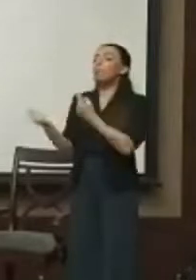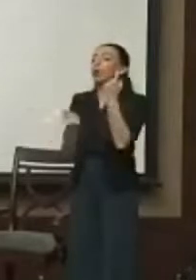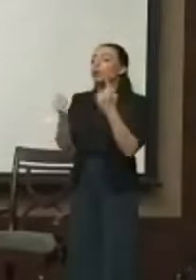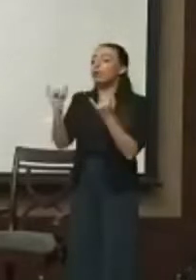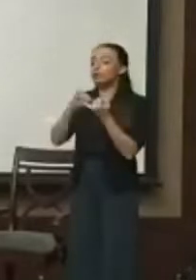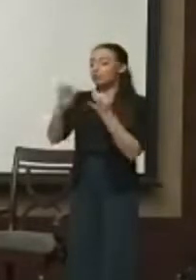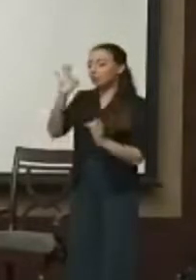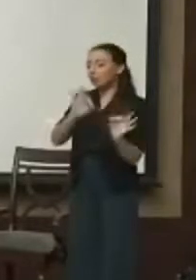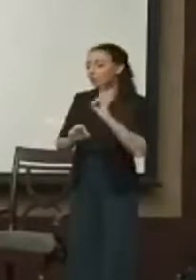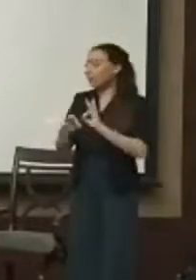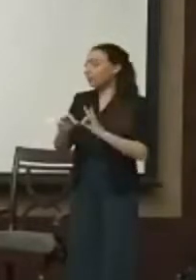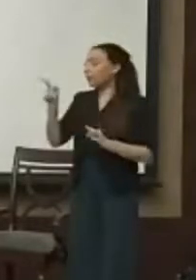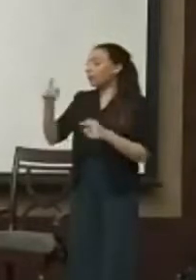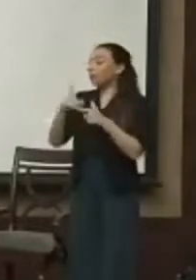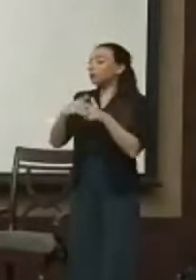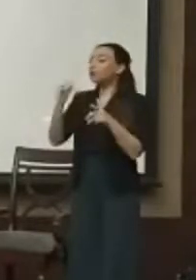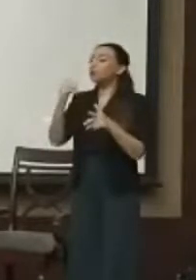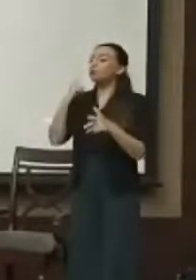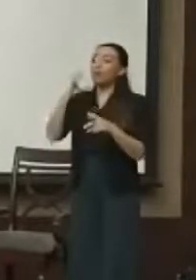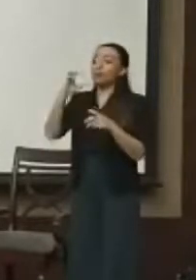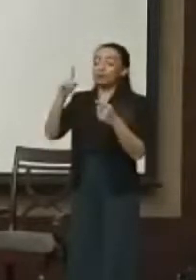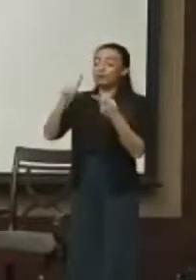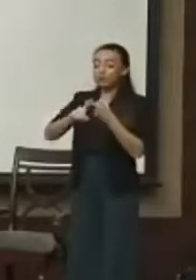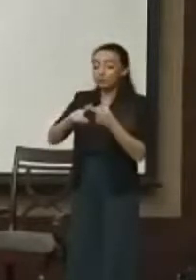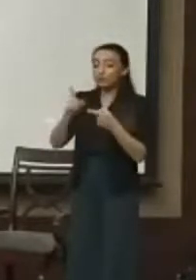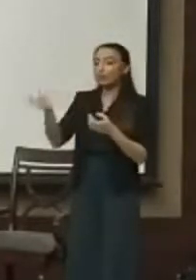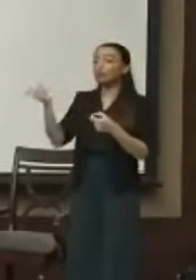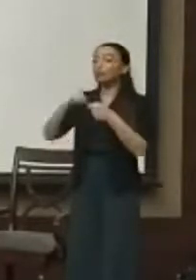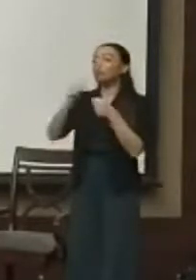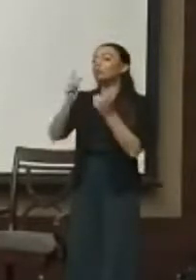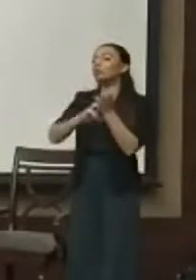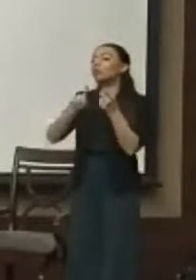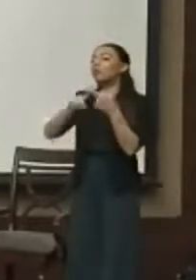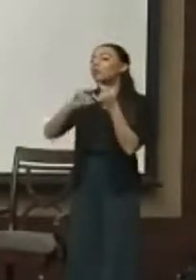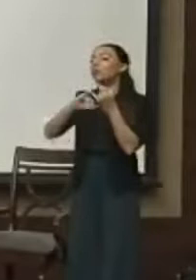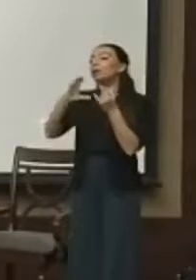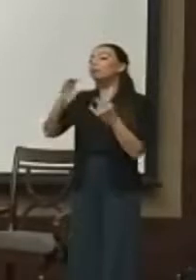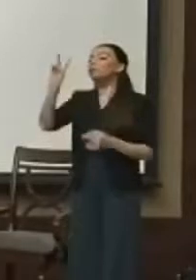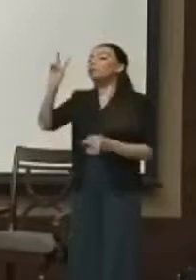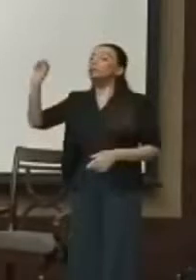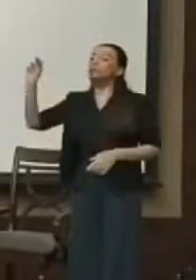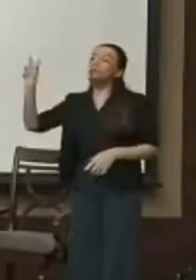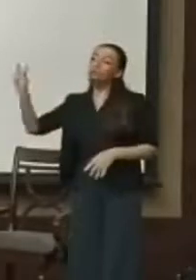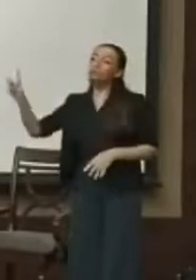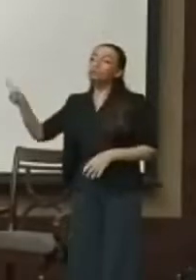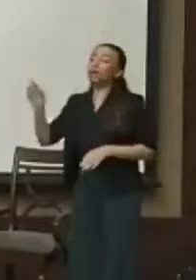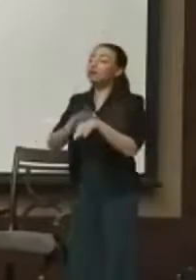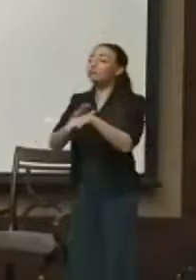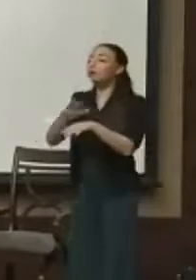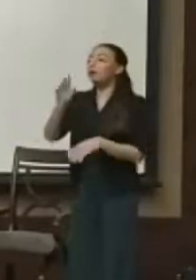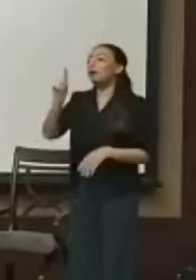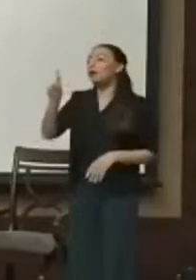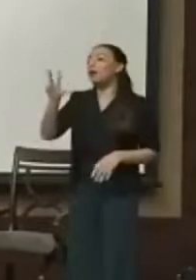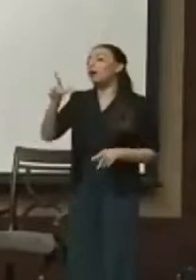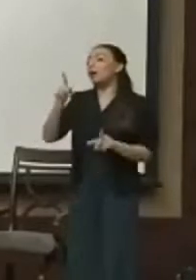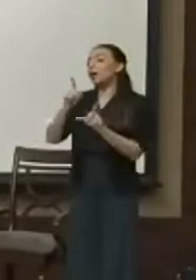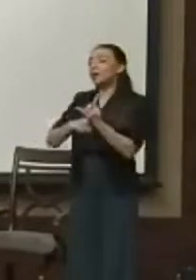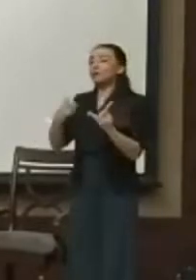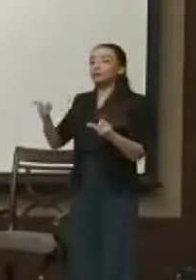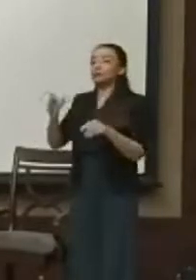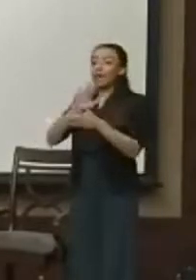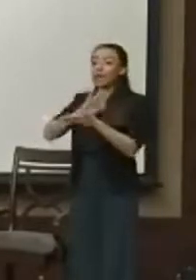relations, Joyce joined UNESCO in 2002 and comes with 18 years of UNESCO